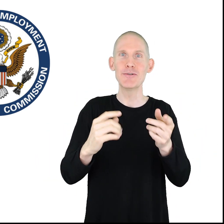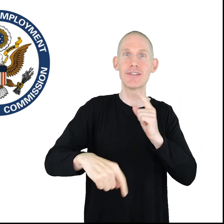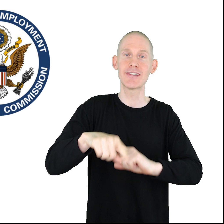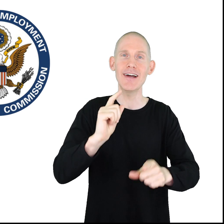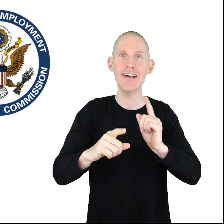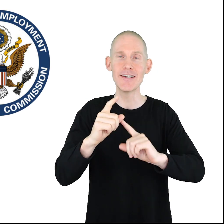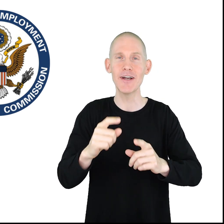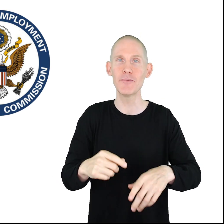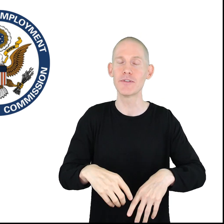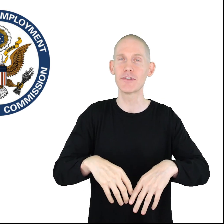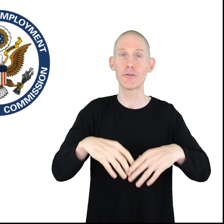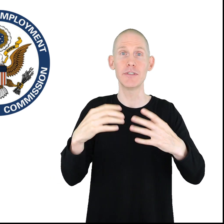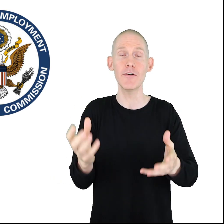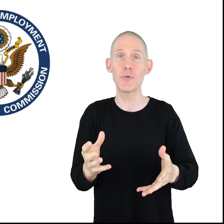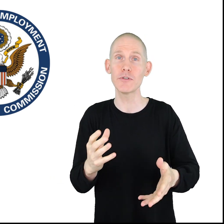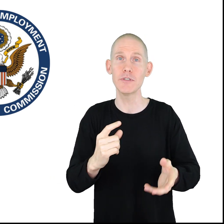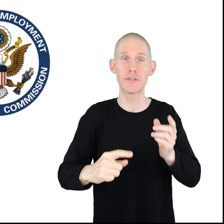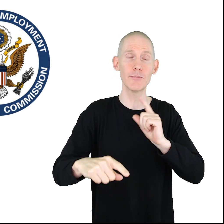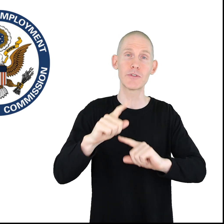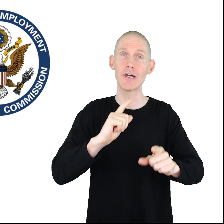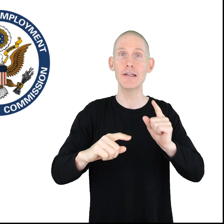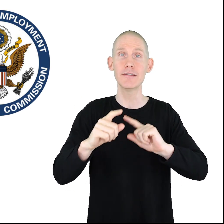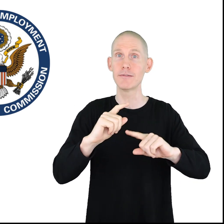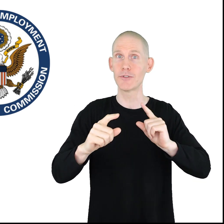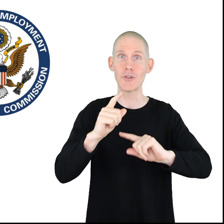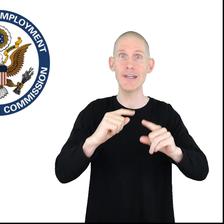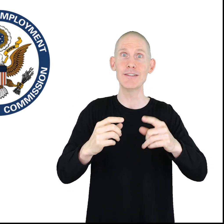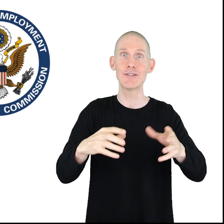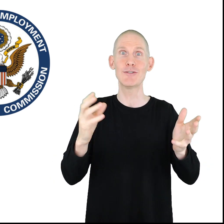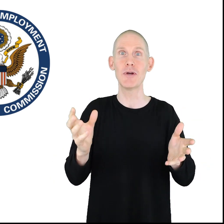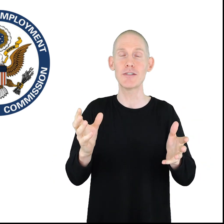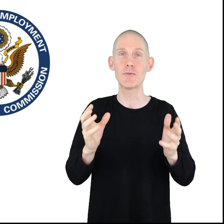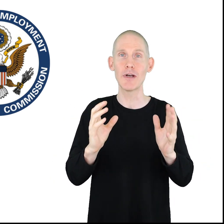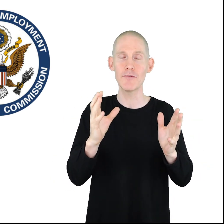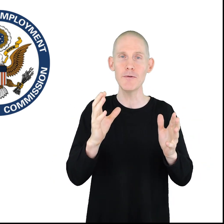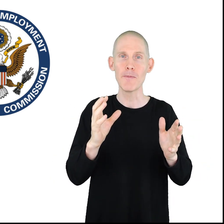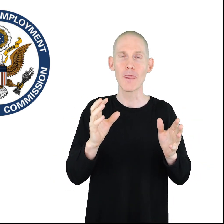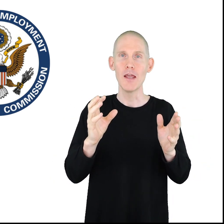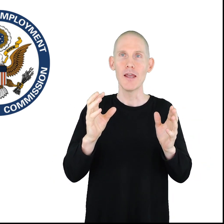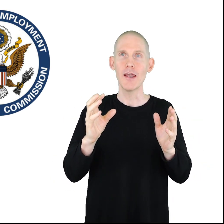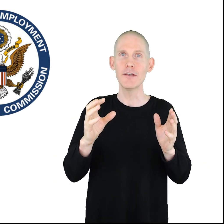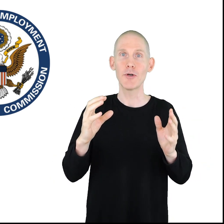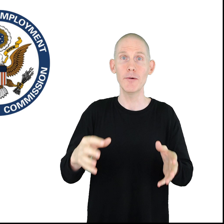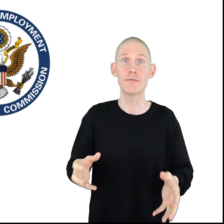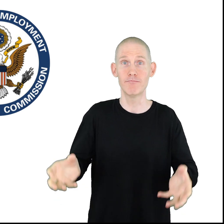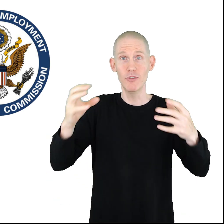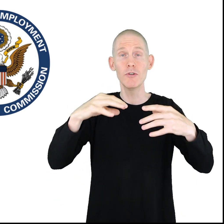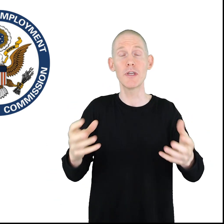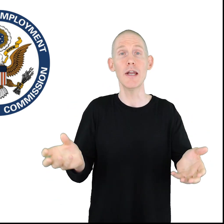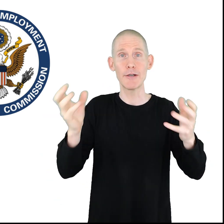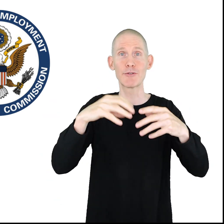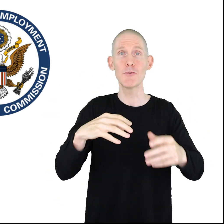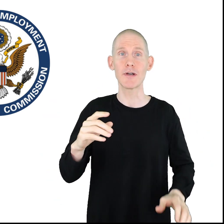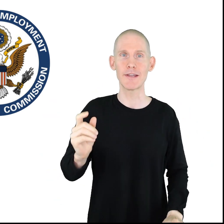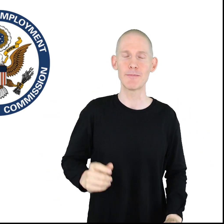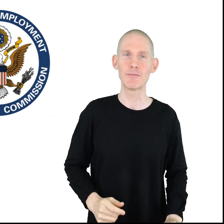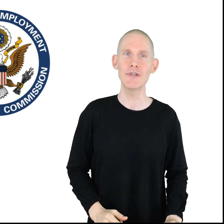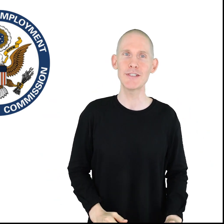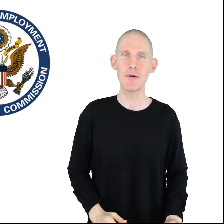sign, right? When there was a deaf person, some signing situation, whatever. And so I, you know, get extra work at the police department.